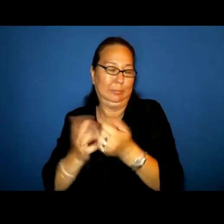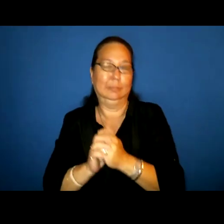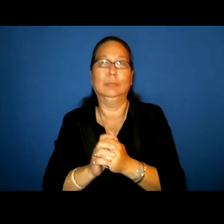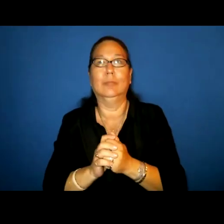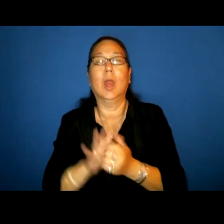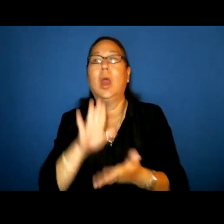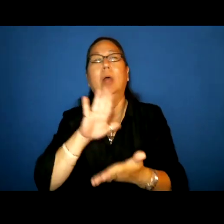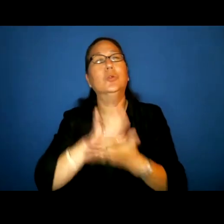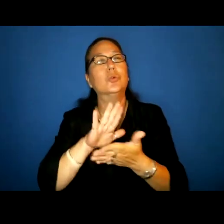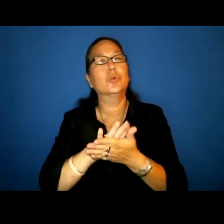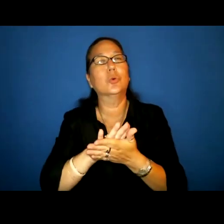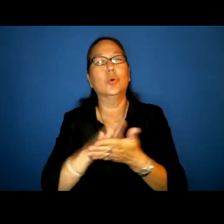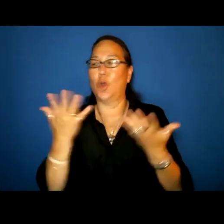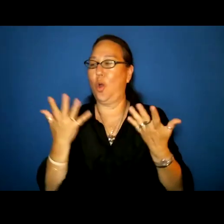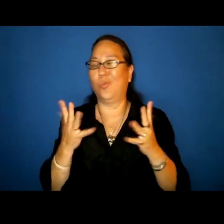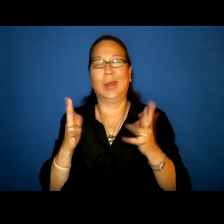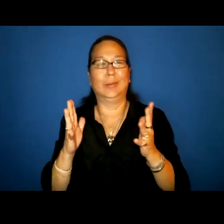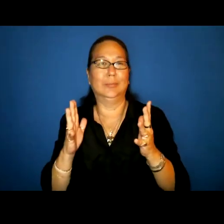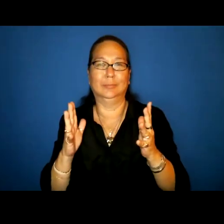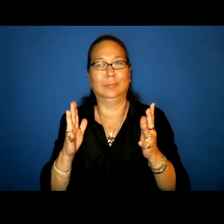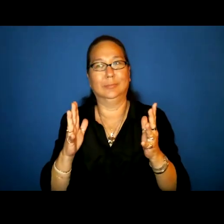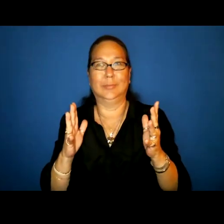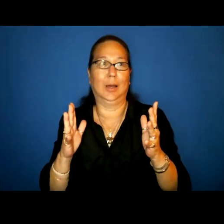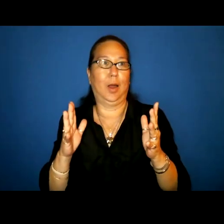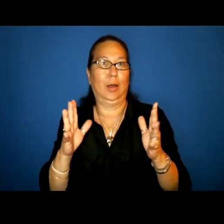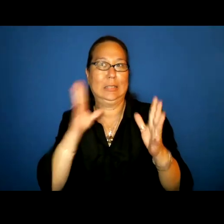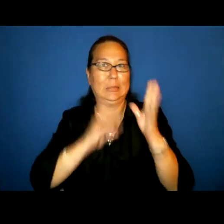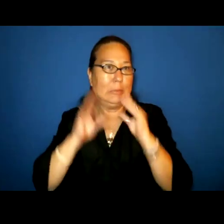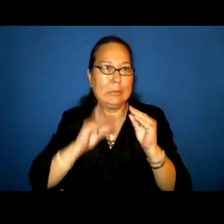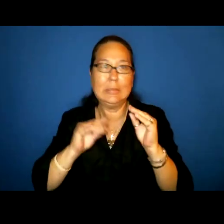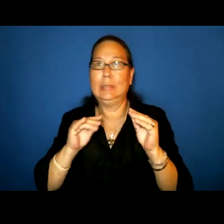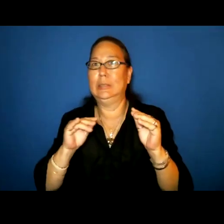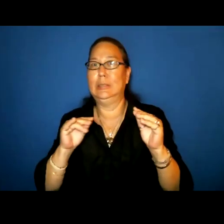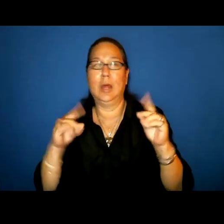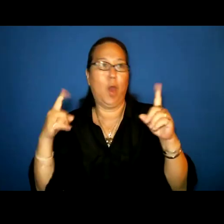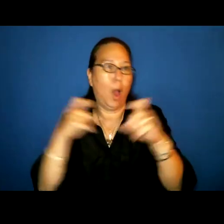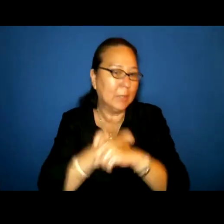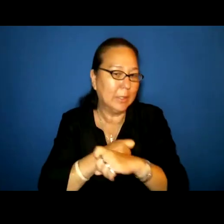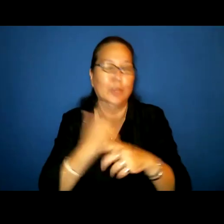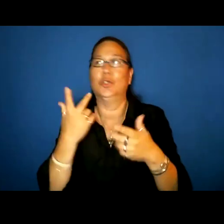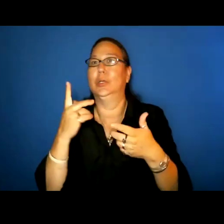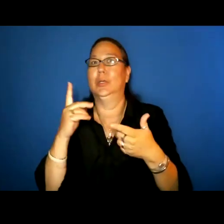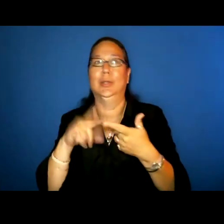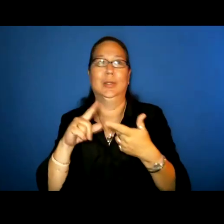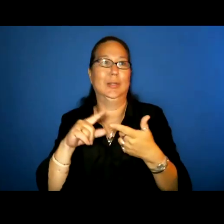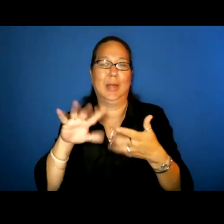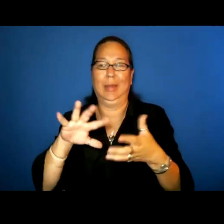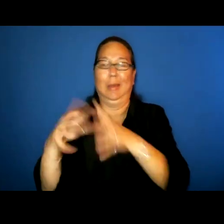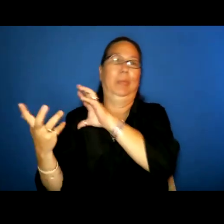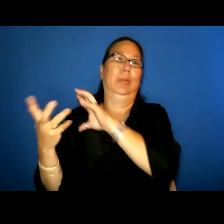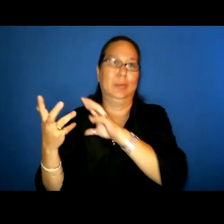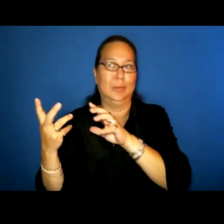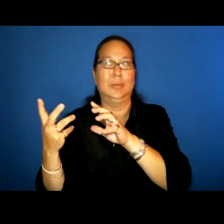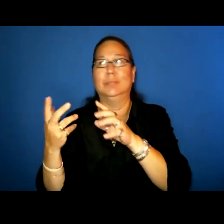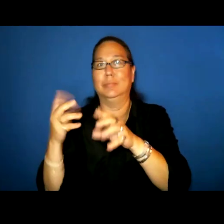where all of the various complications and wrinkles of daily life end up coming out through our